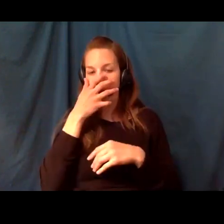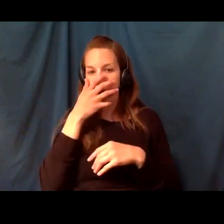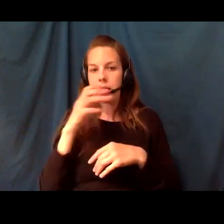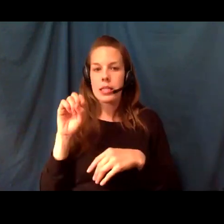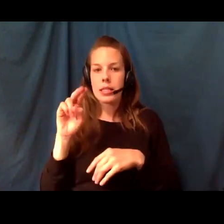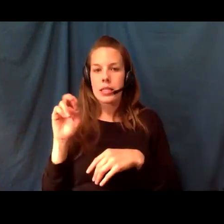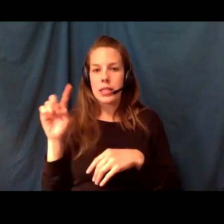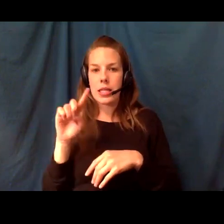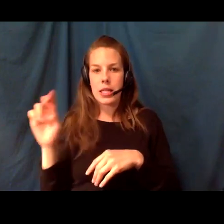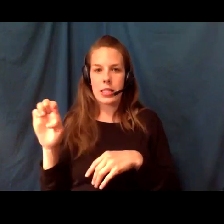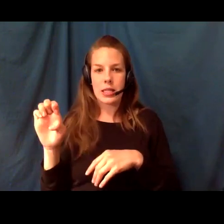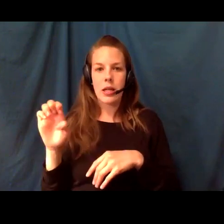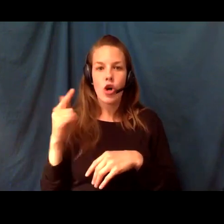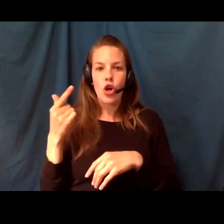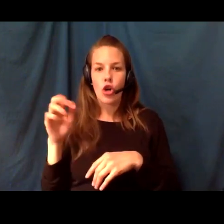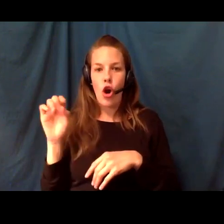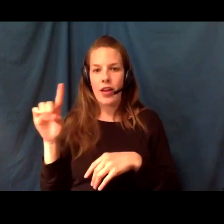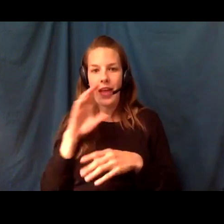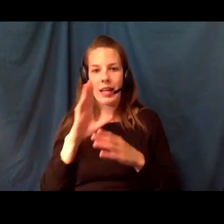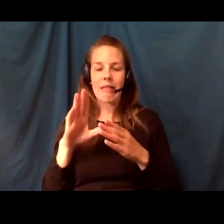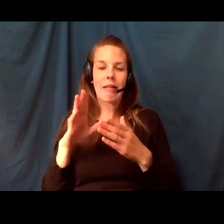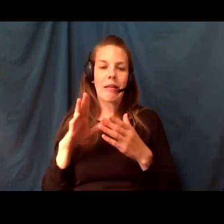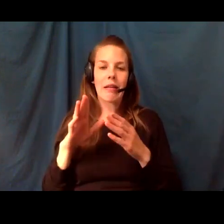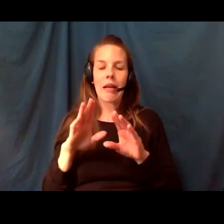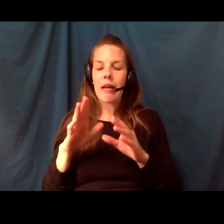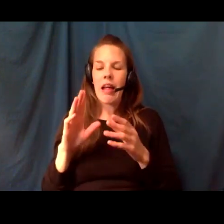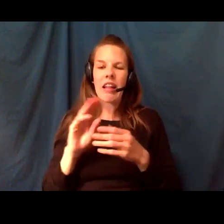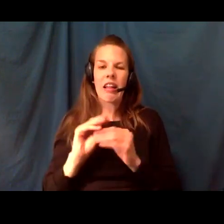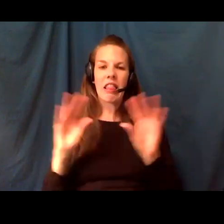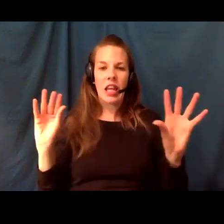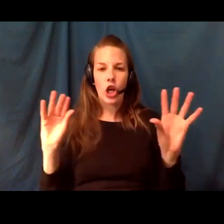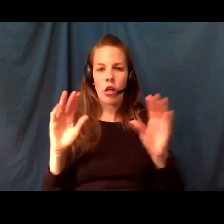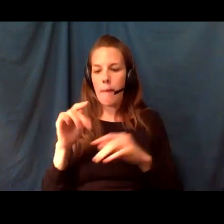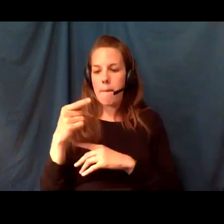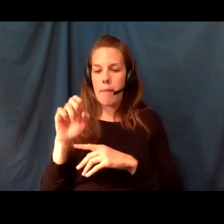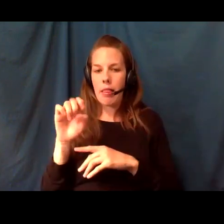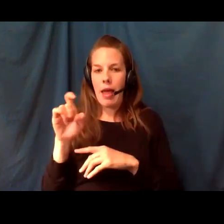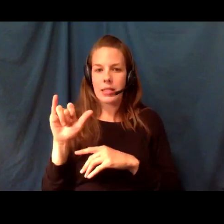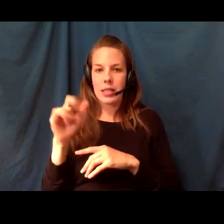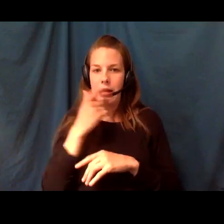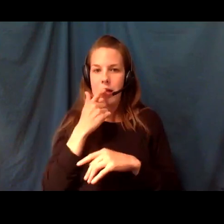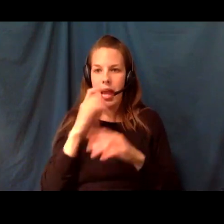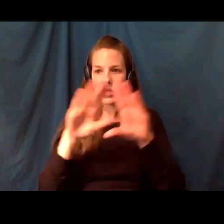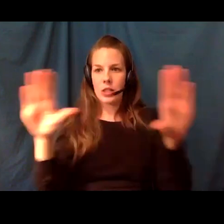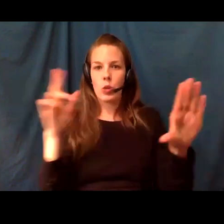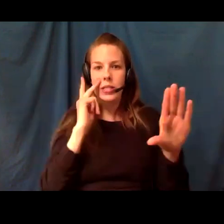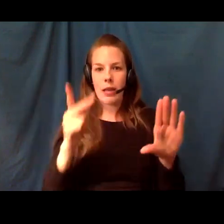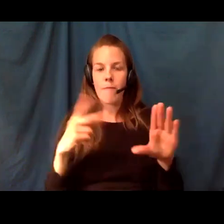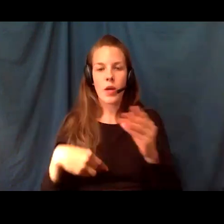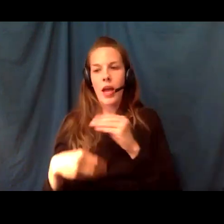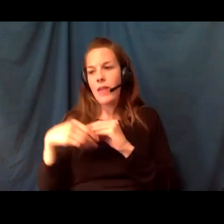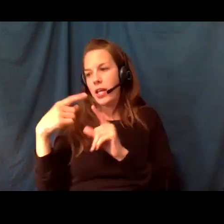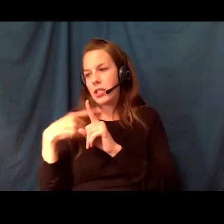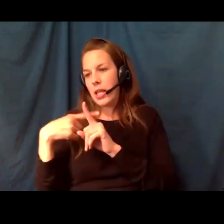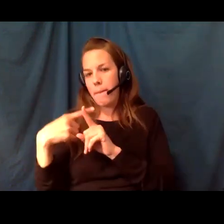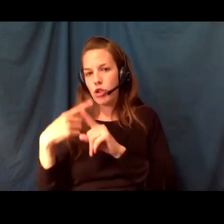plexiglass that you see at our front desk as you go into any of our YMCAs. And here within the last week, we've actually added temperature checks. So as